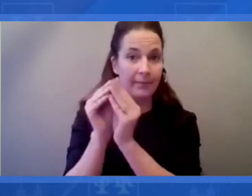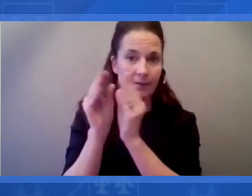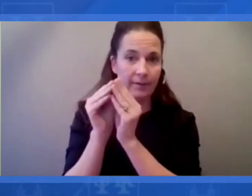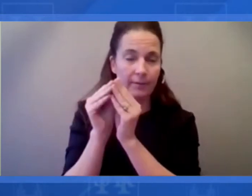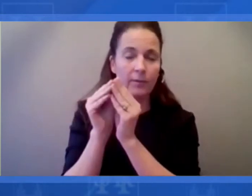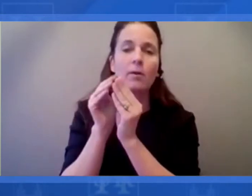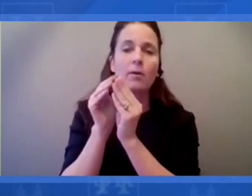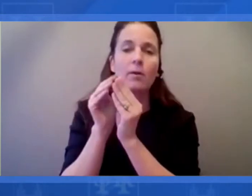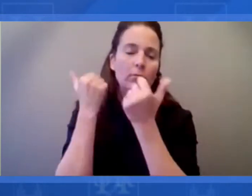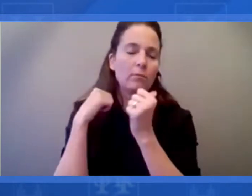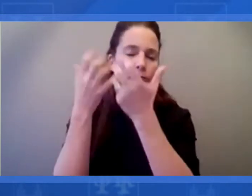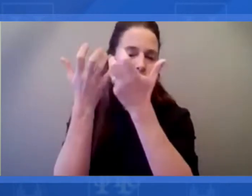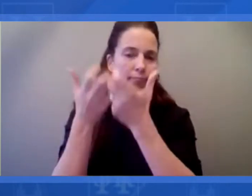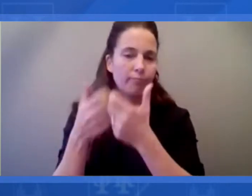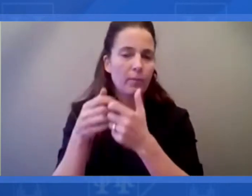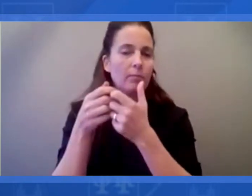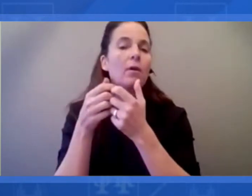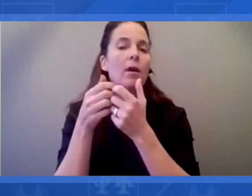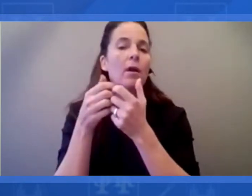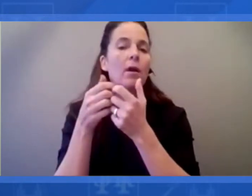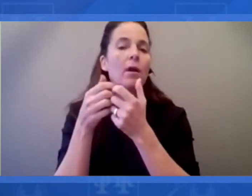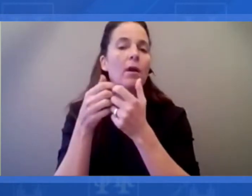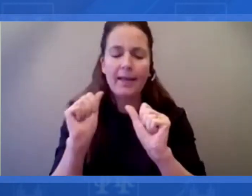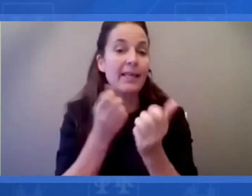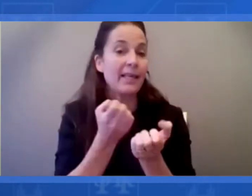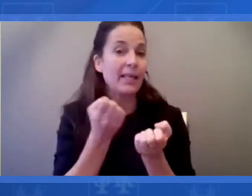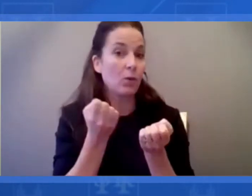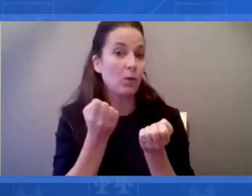with accessibility equipment failures.